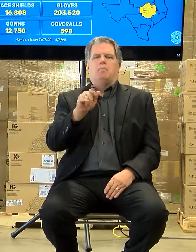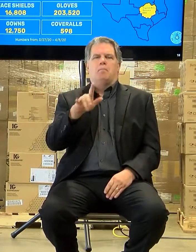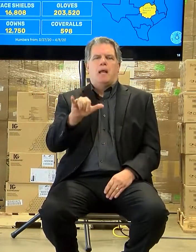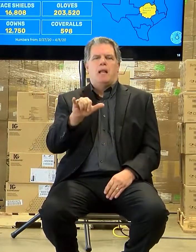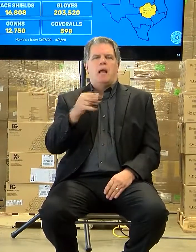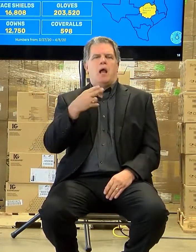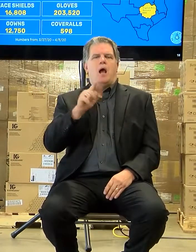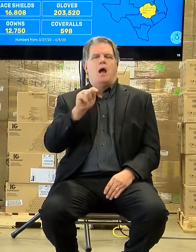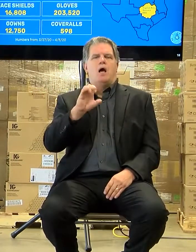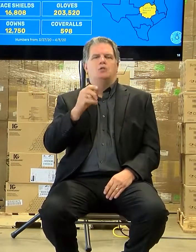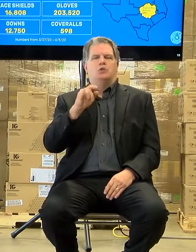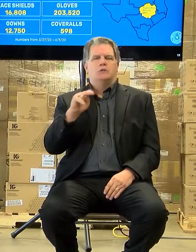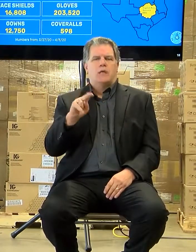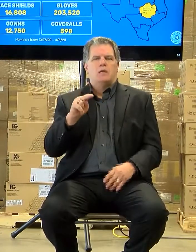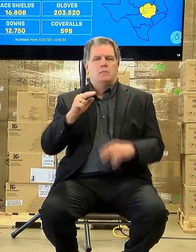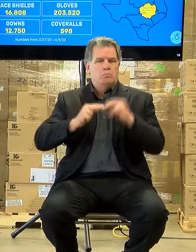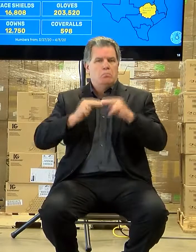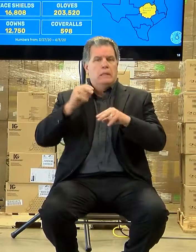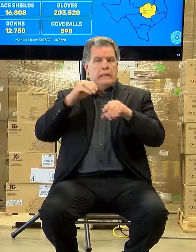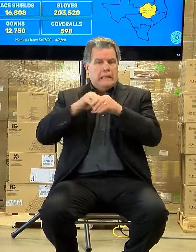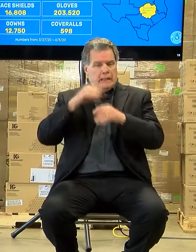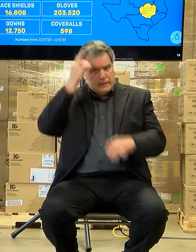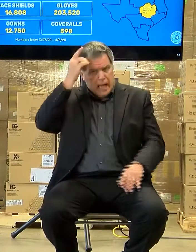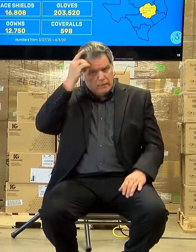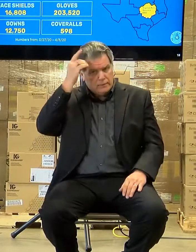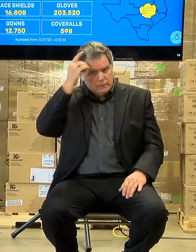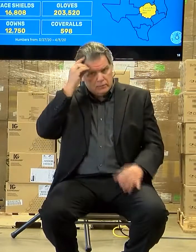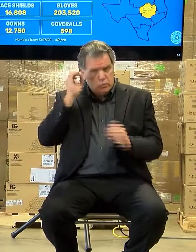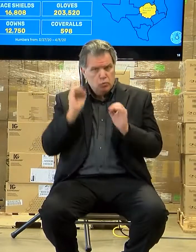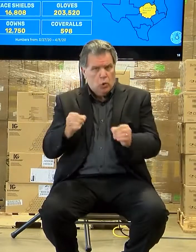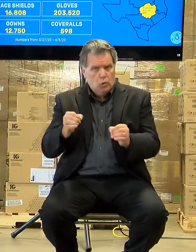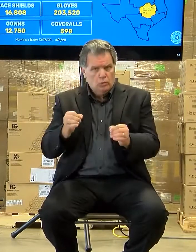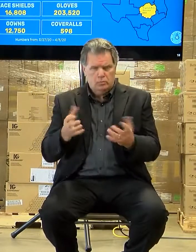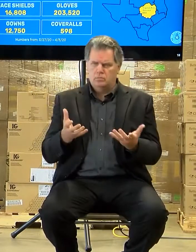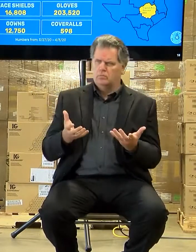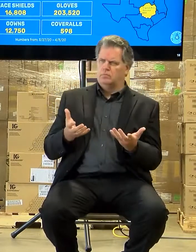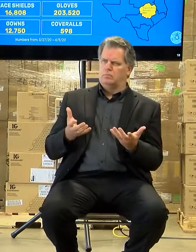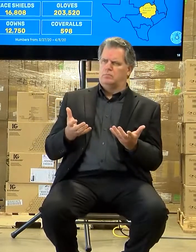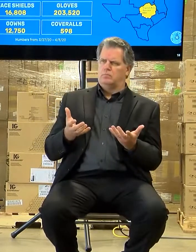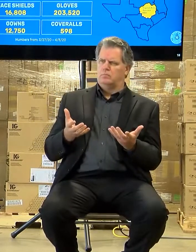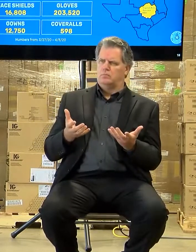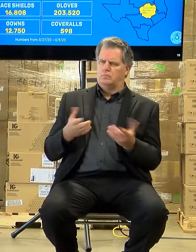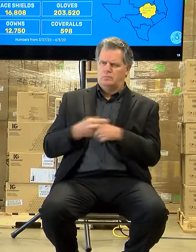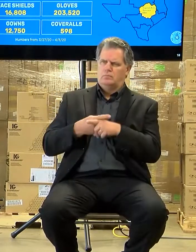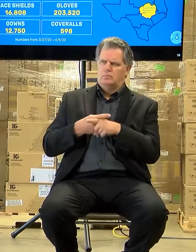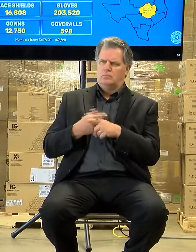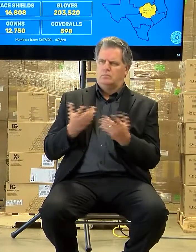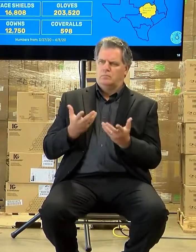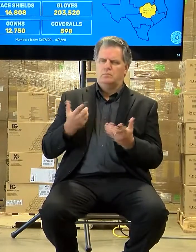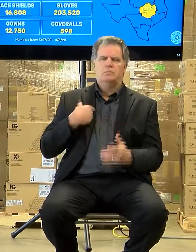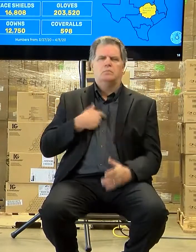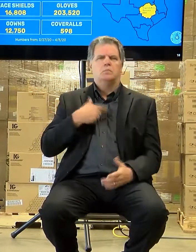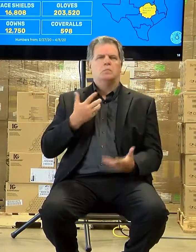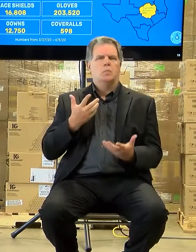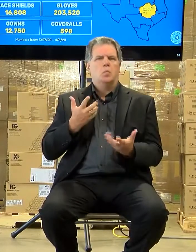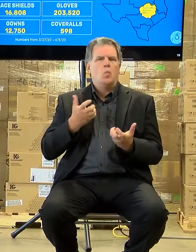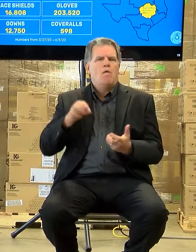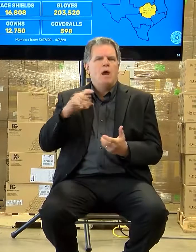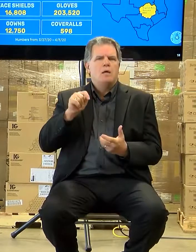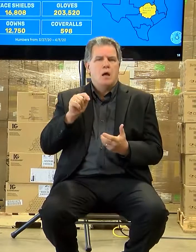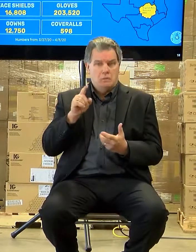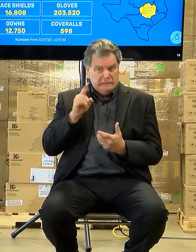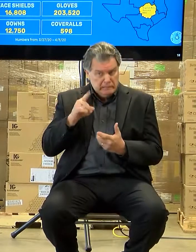facility in downtown Dallas. And so we needed to find out whether or not they actually were going to